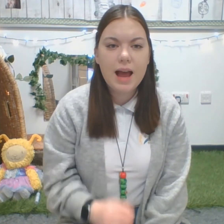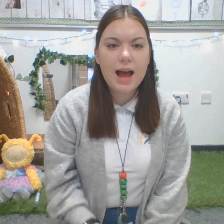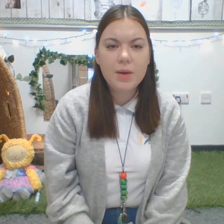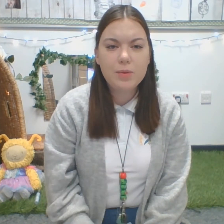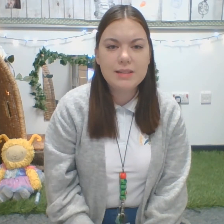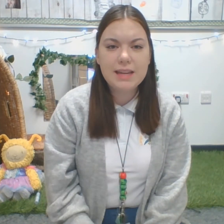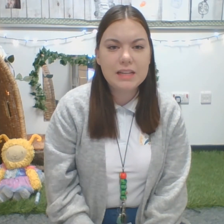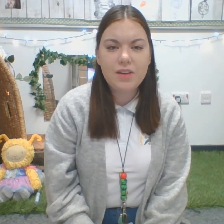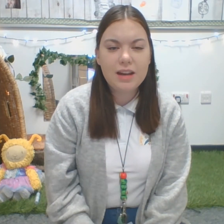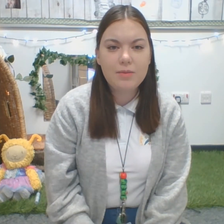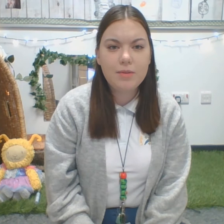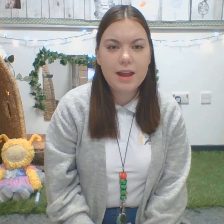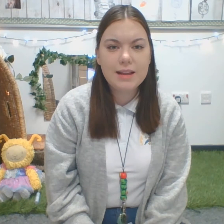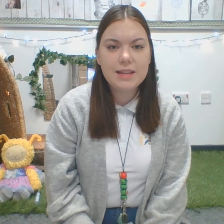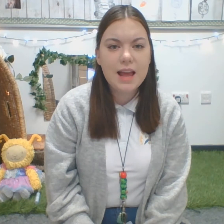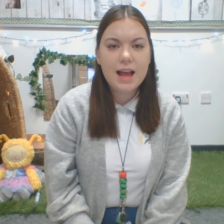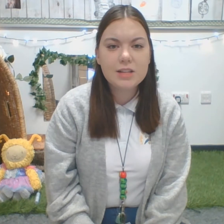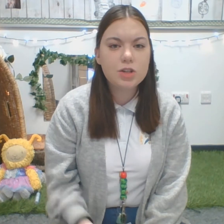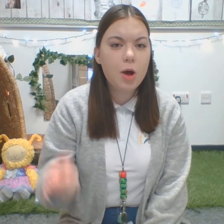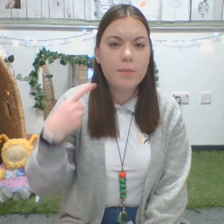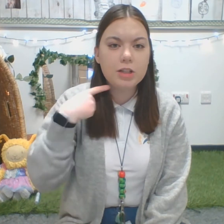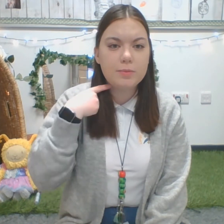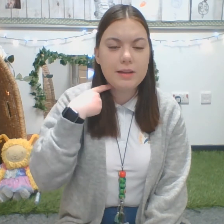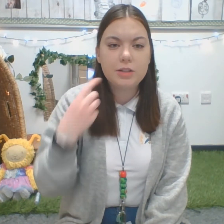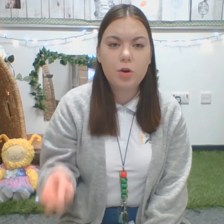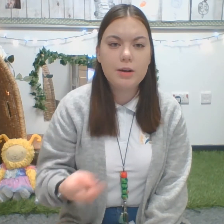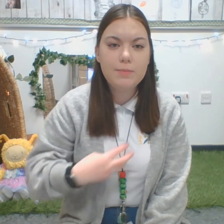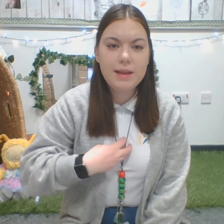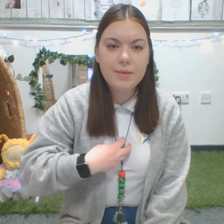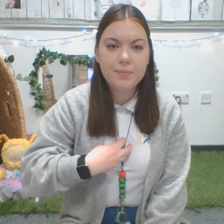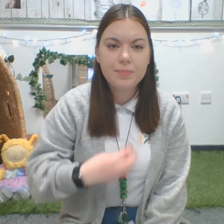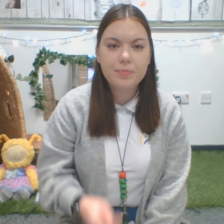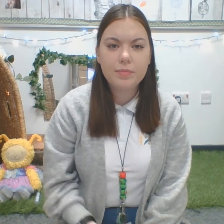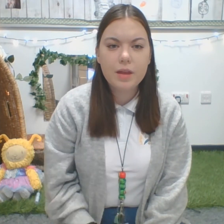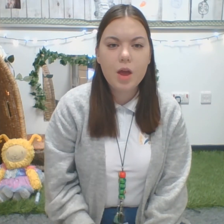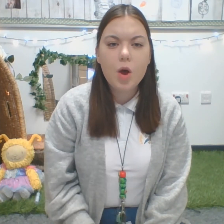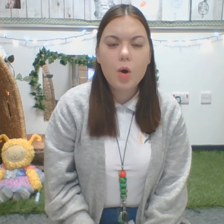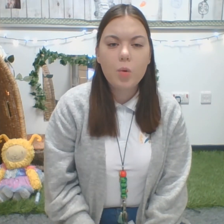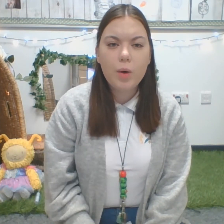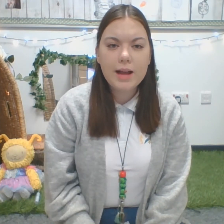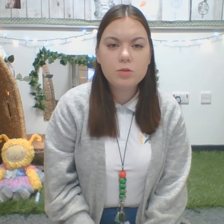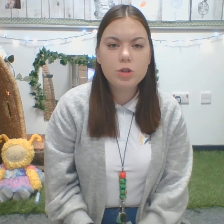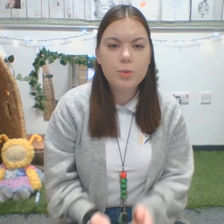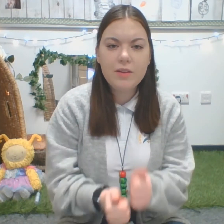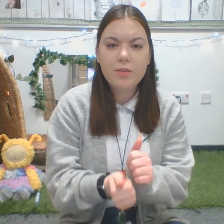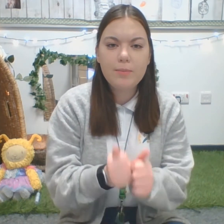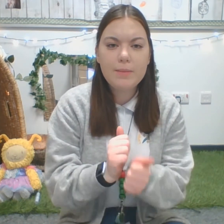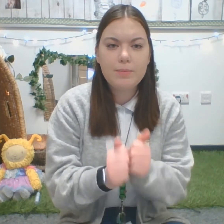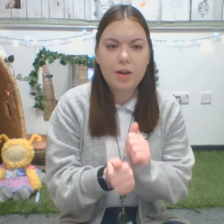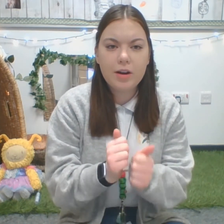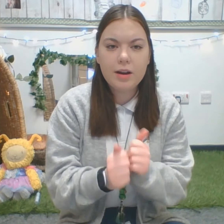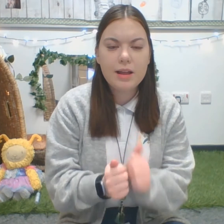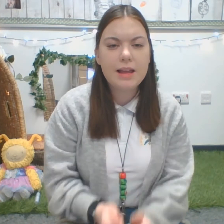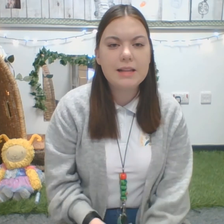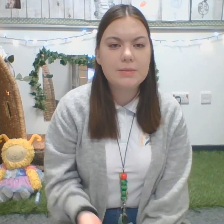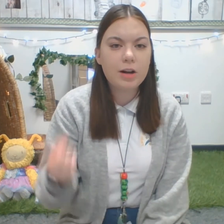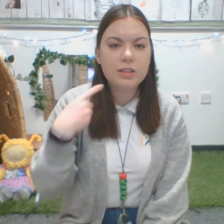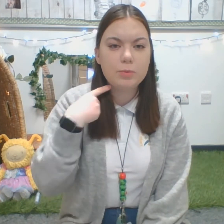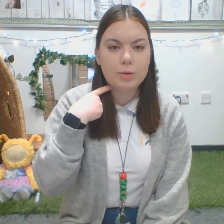wouldn't taste very nice, as there's not much meat on me. Why don't you wait for my brother? He's much more